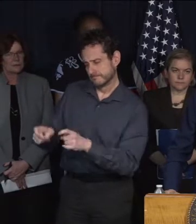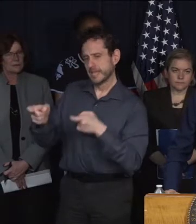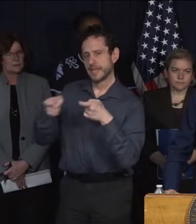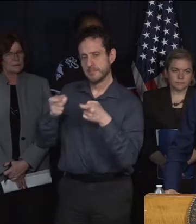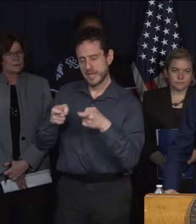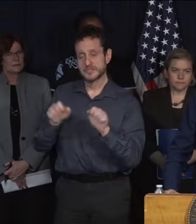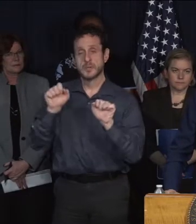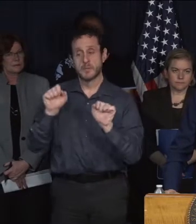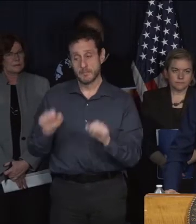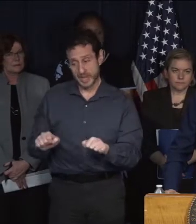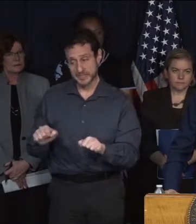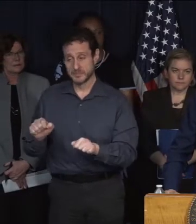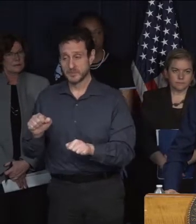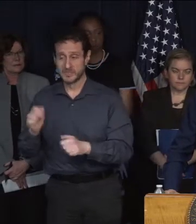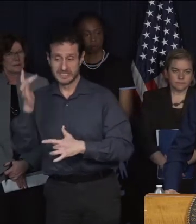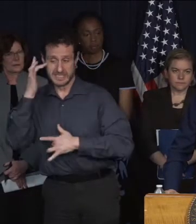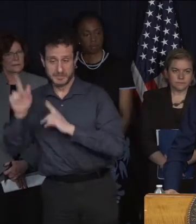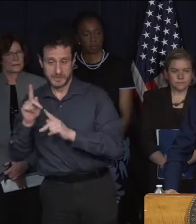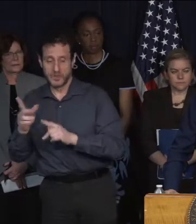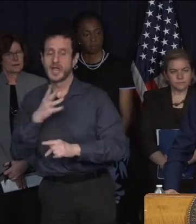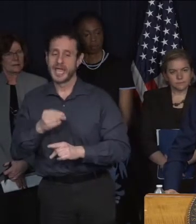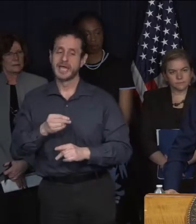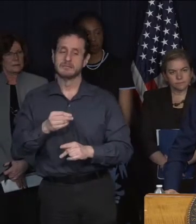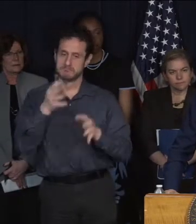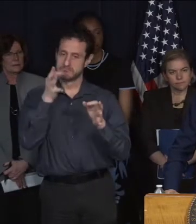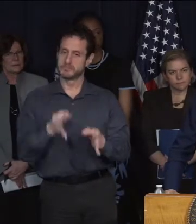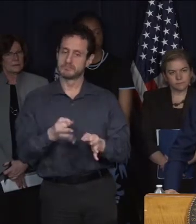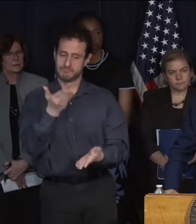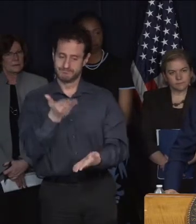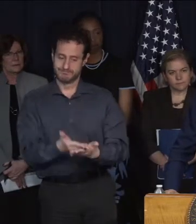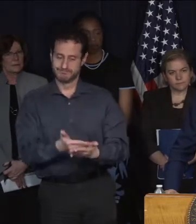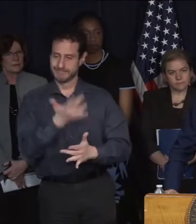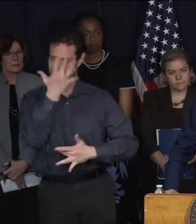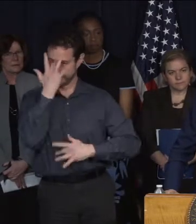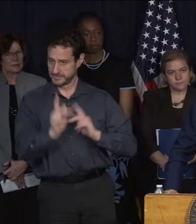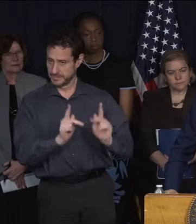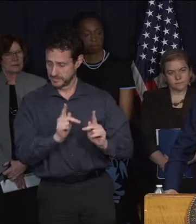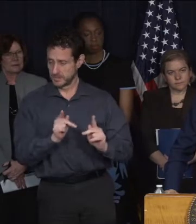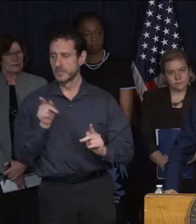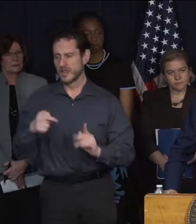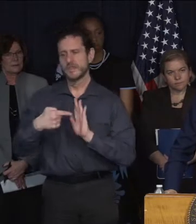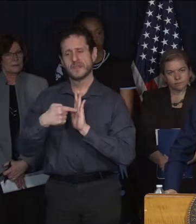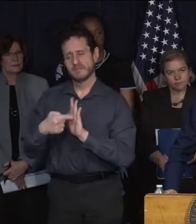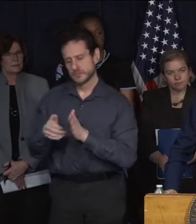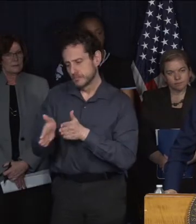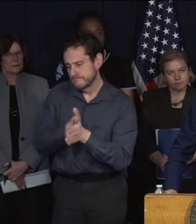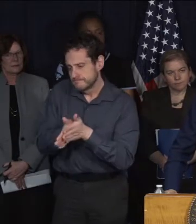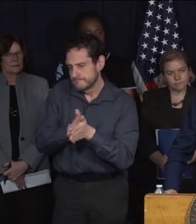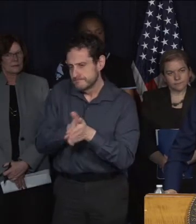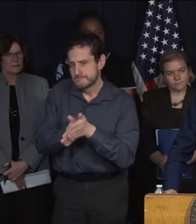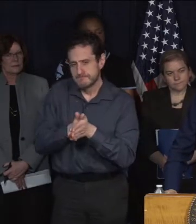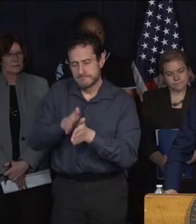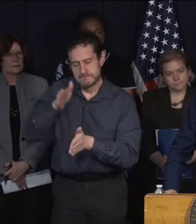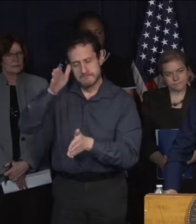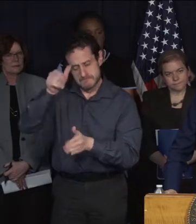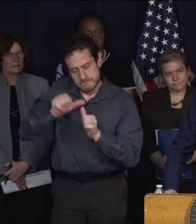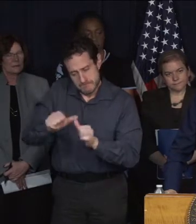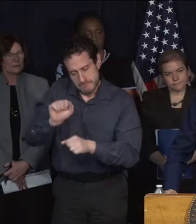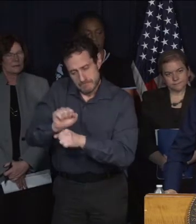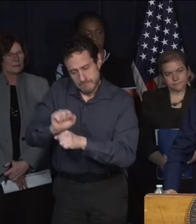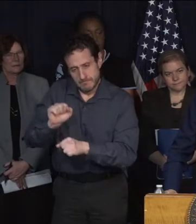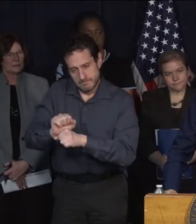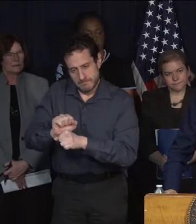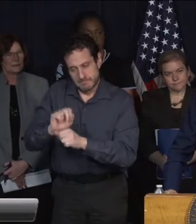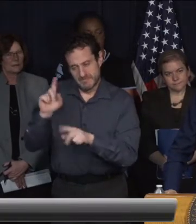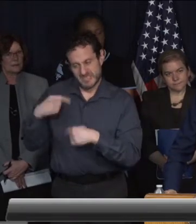and confirmed cases. They've demonstrated a dedication and diligence since the first case was identified in Cook